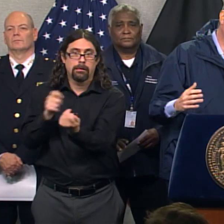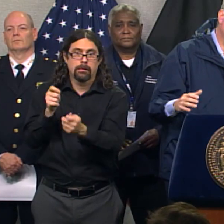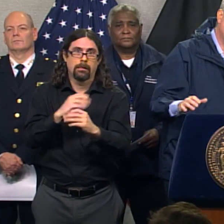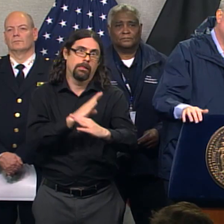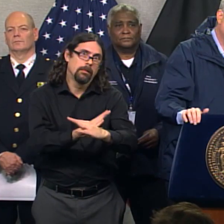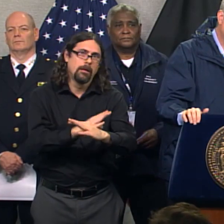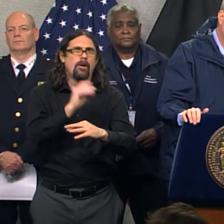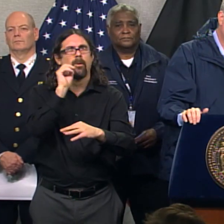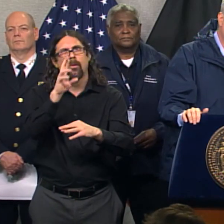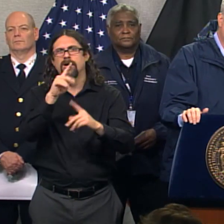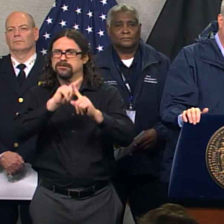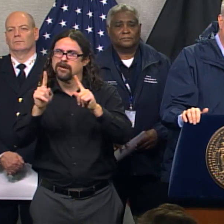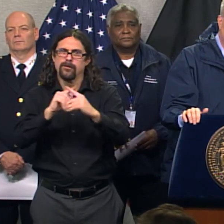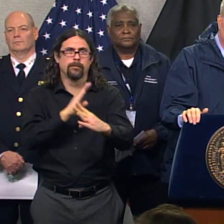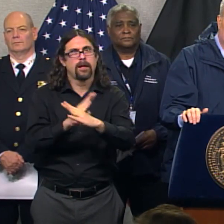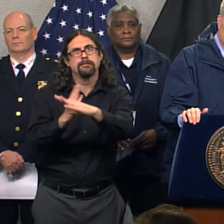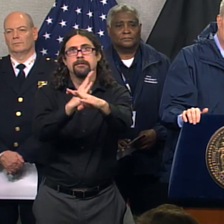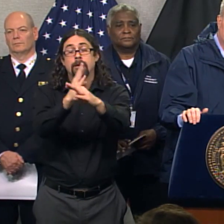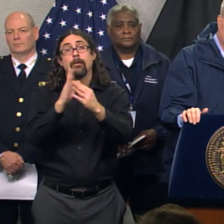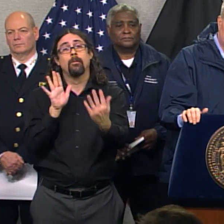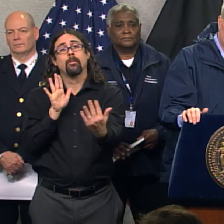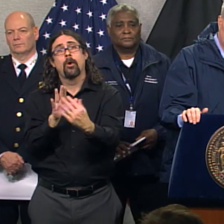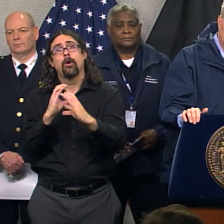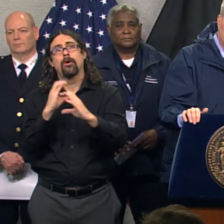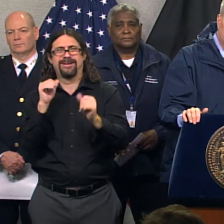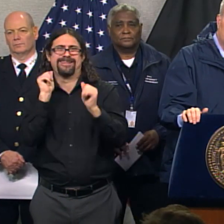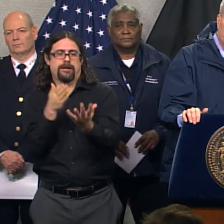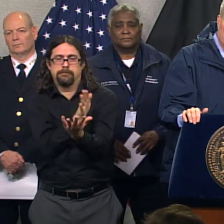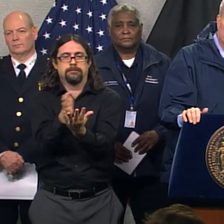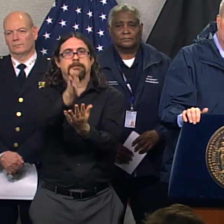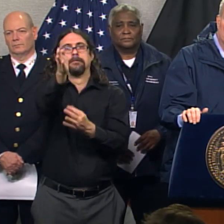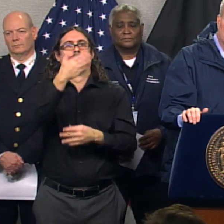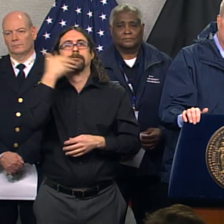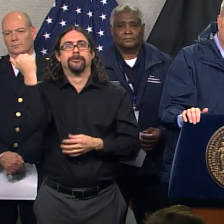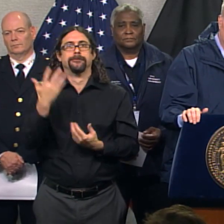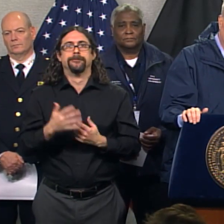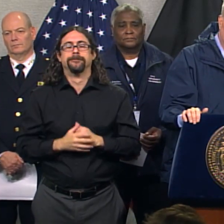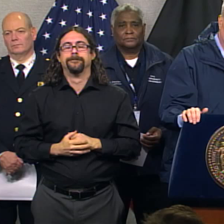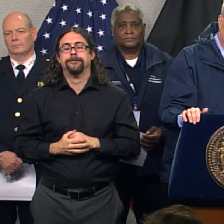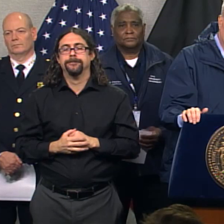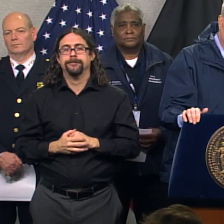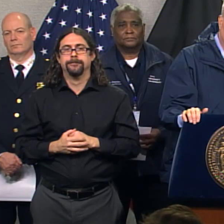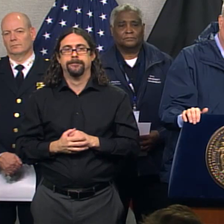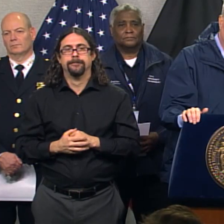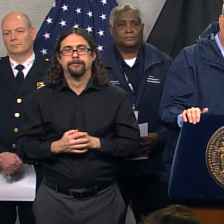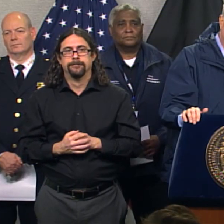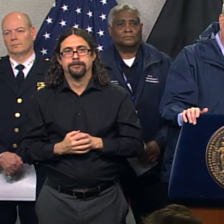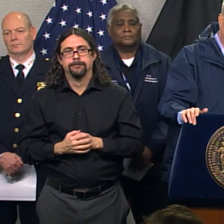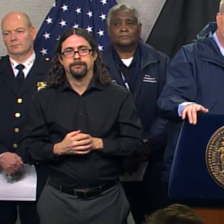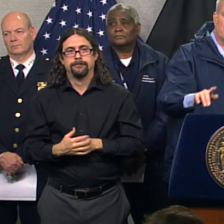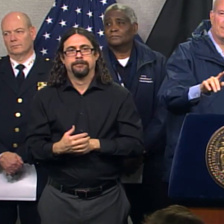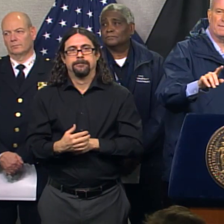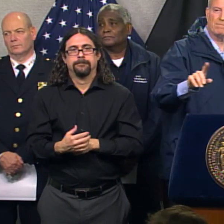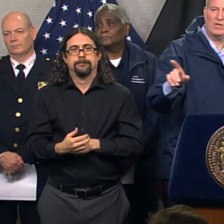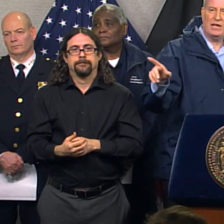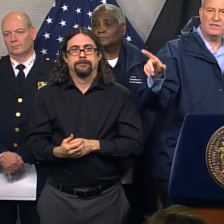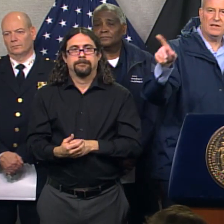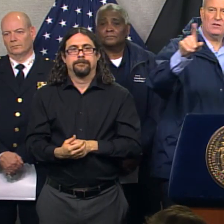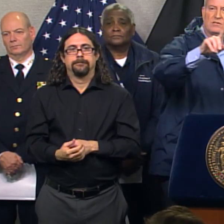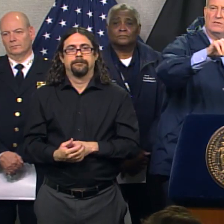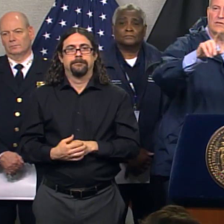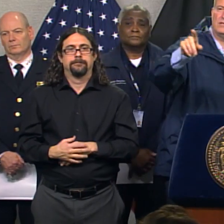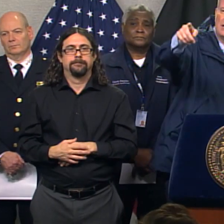we're really excited about what this is going to allow us to do, and we think you're going to see a real different outcome this time. Last two.